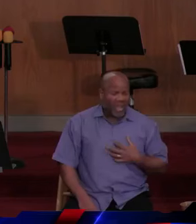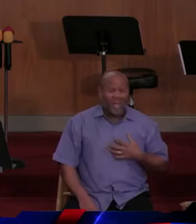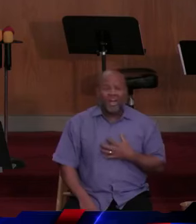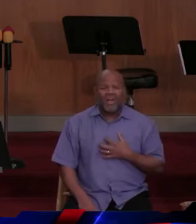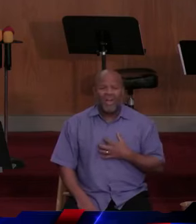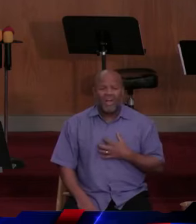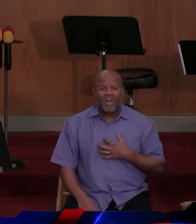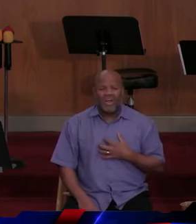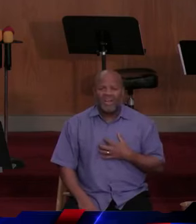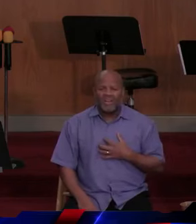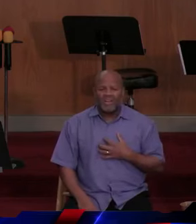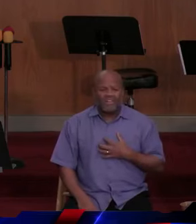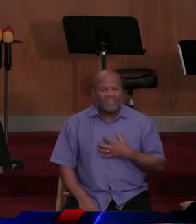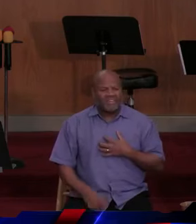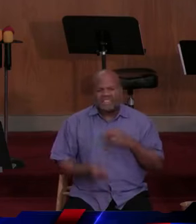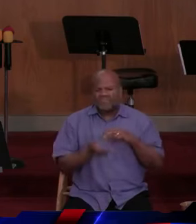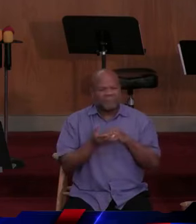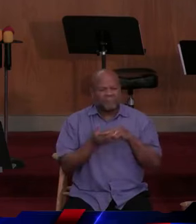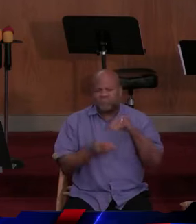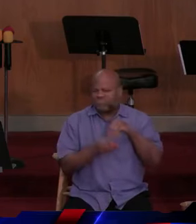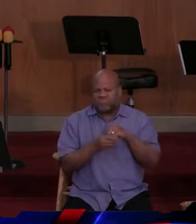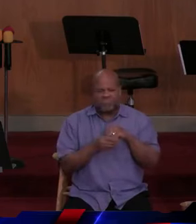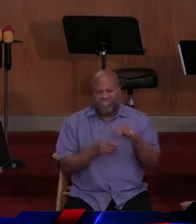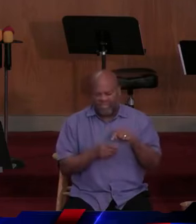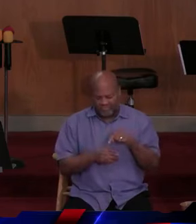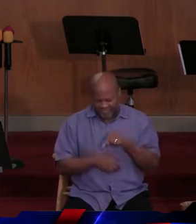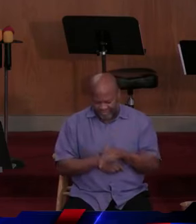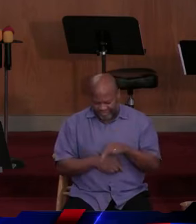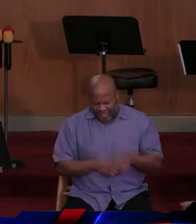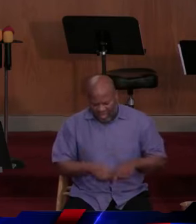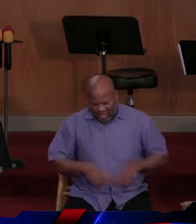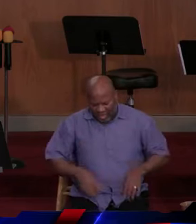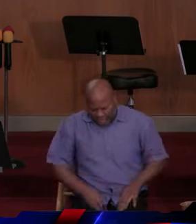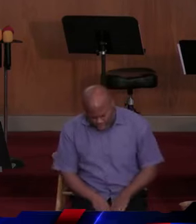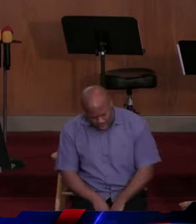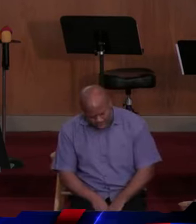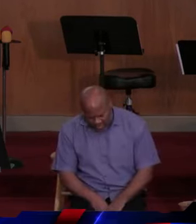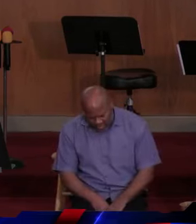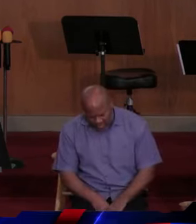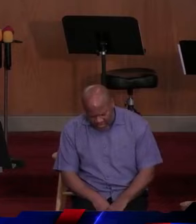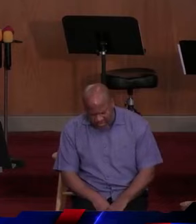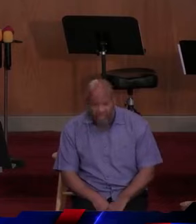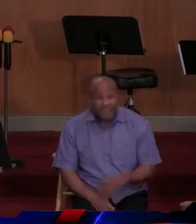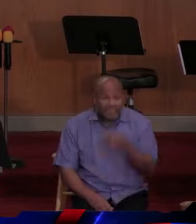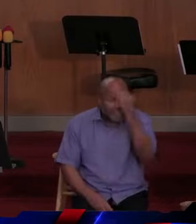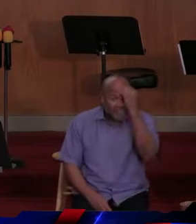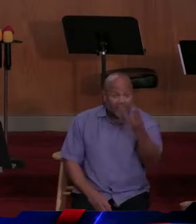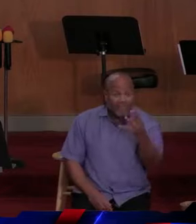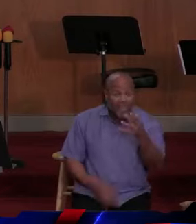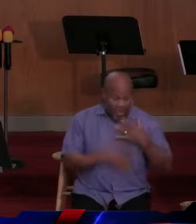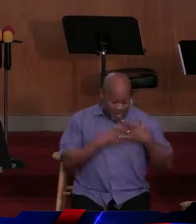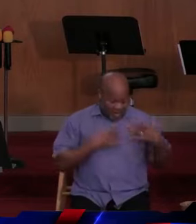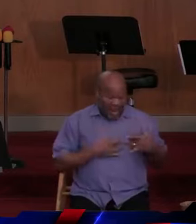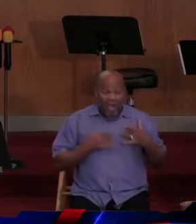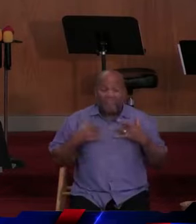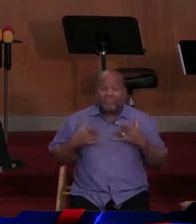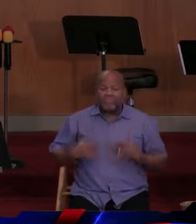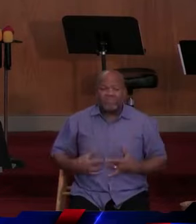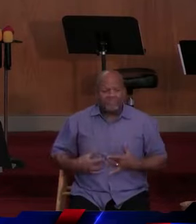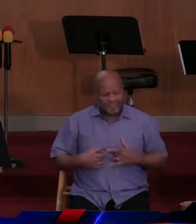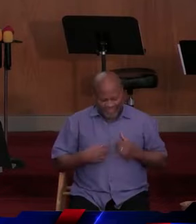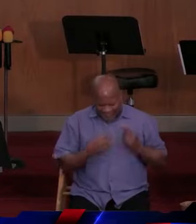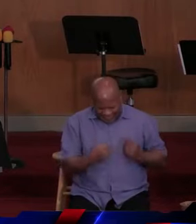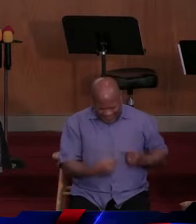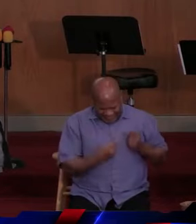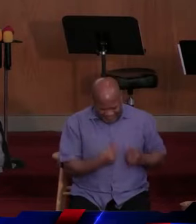contemporarily, they were in their feelings. I stop by to tell you, discouraged hearts can struggle to see what's right